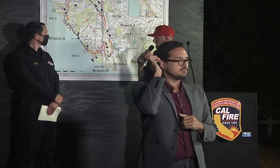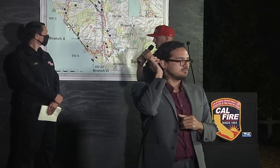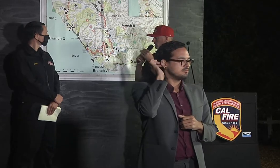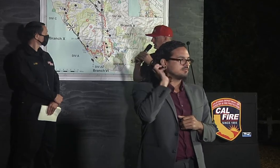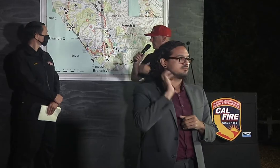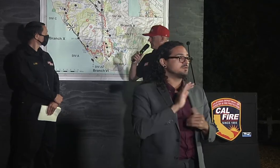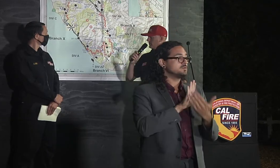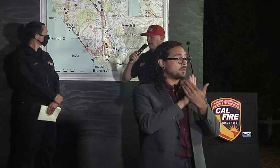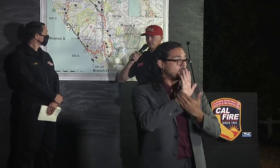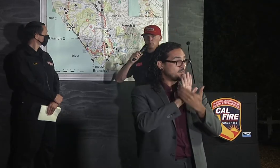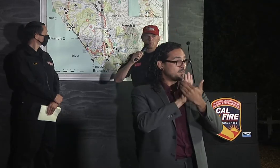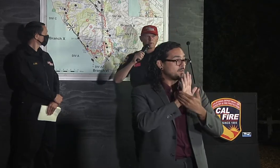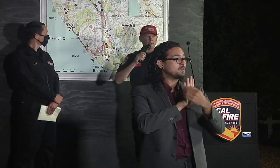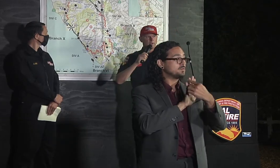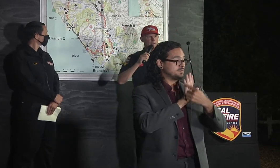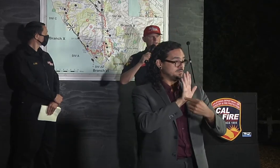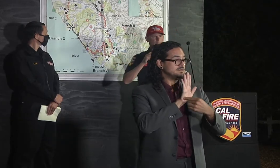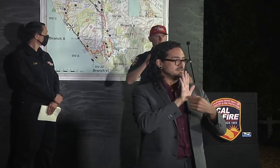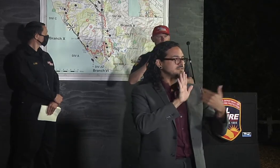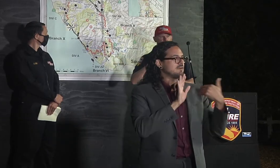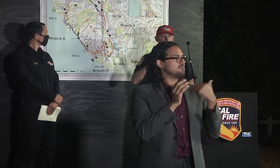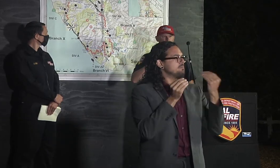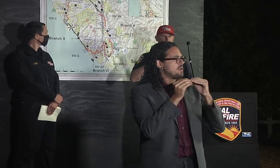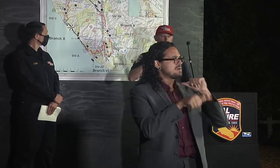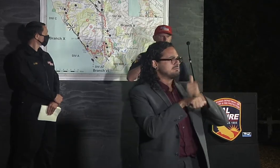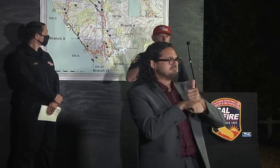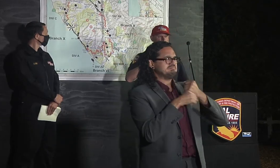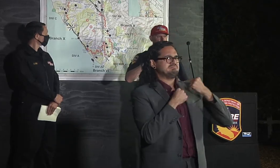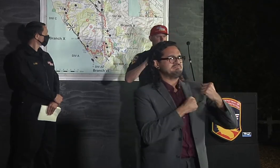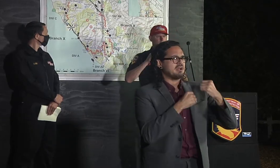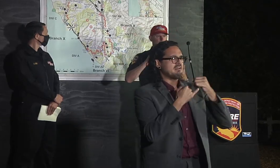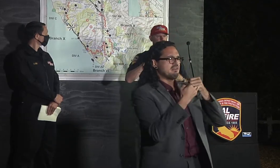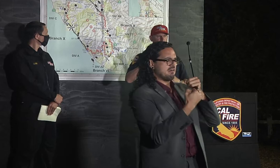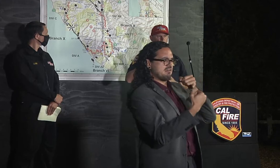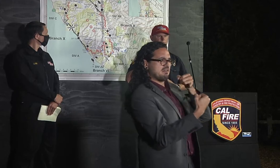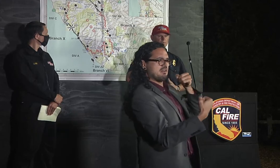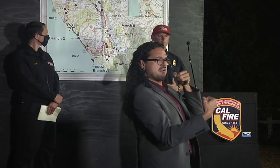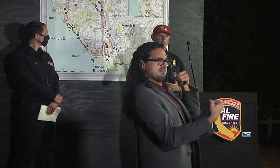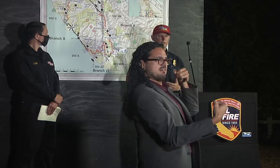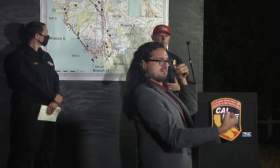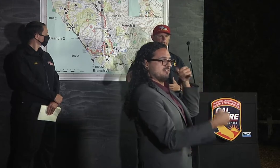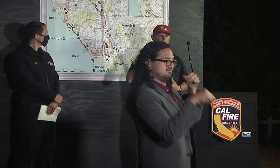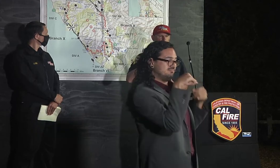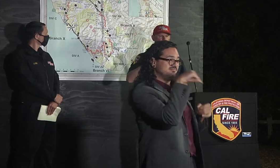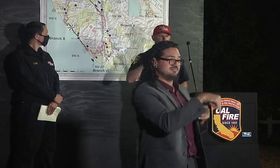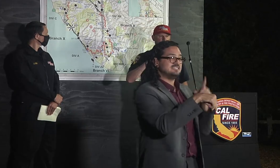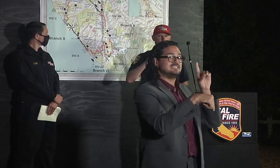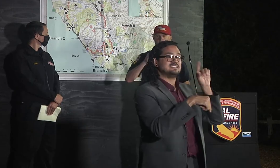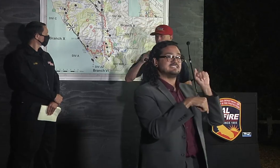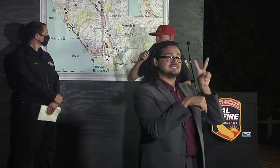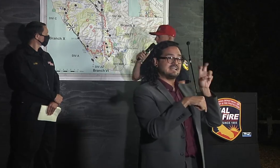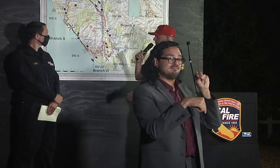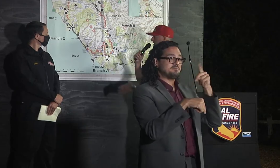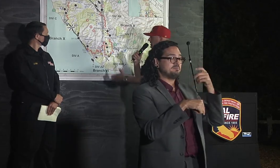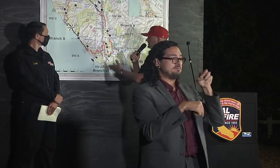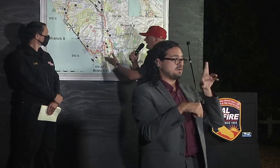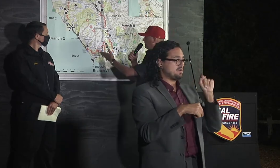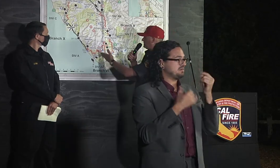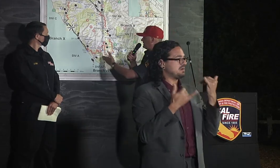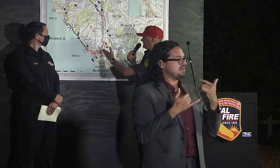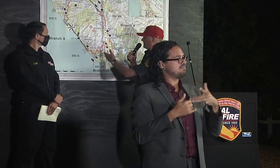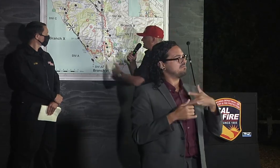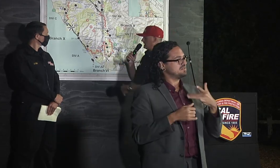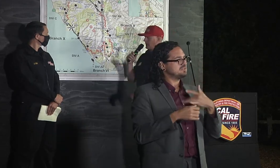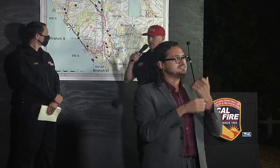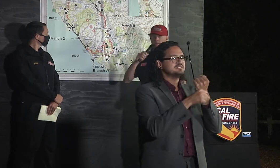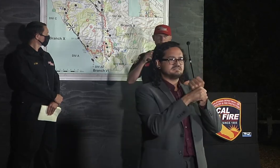down to the community of Davenport. The community, we've got feel that's quite safe. We have some good lines around that. We do have fire